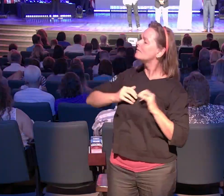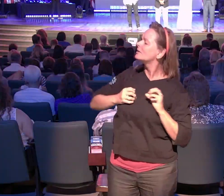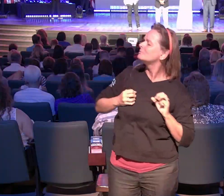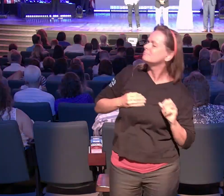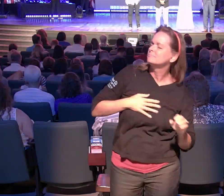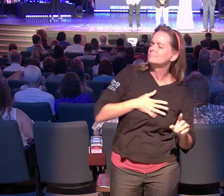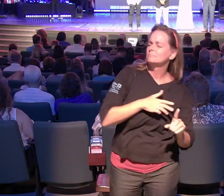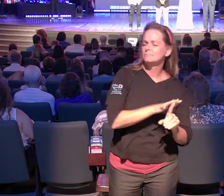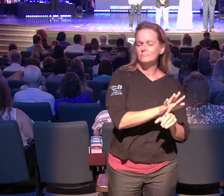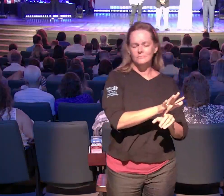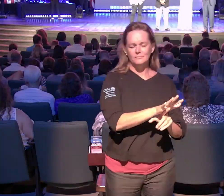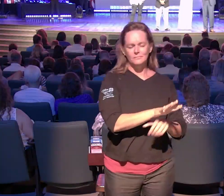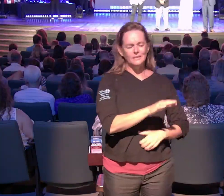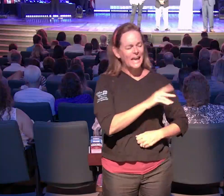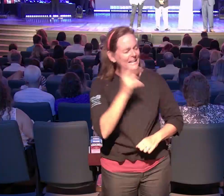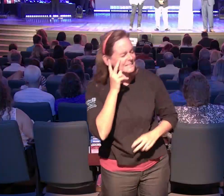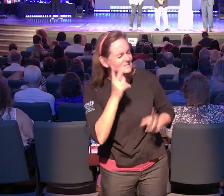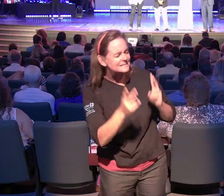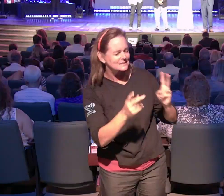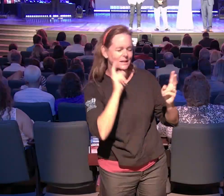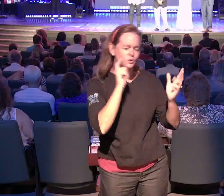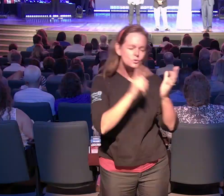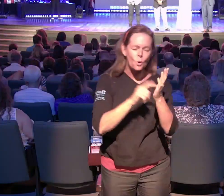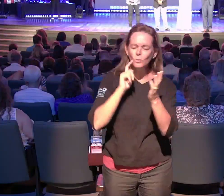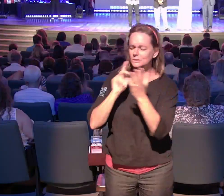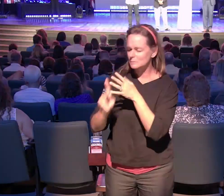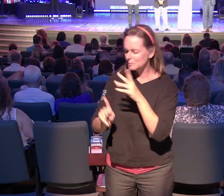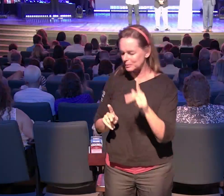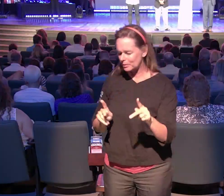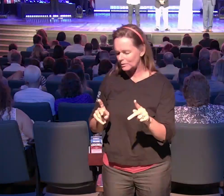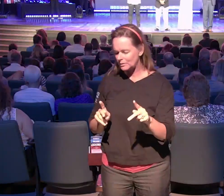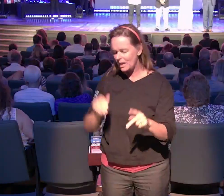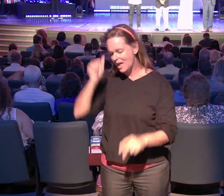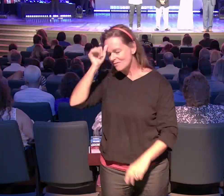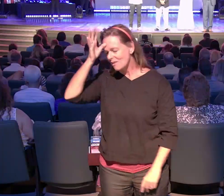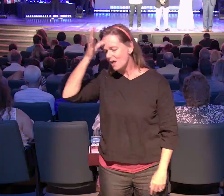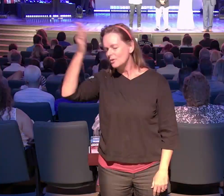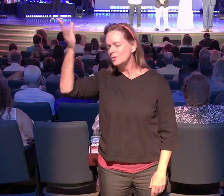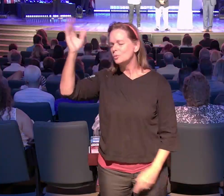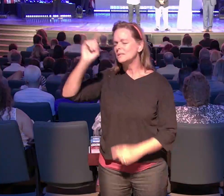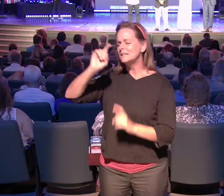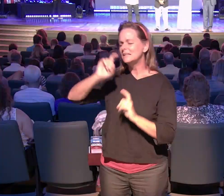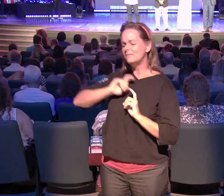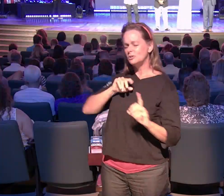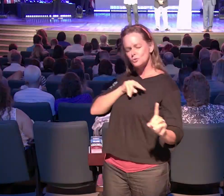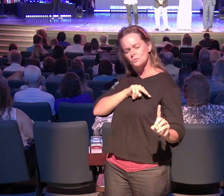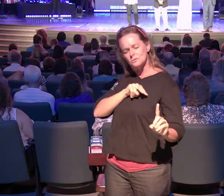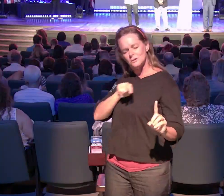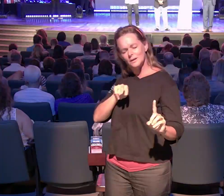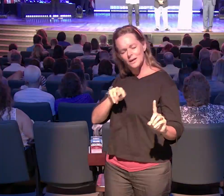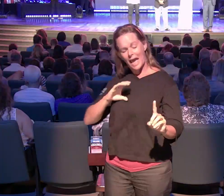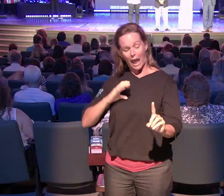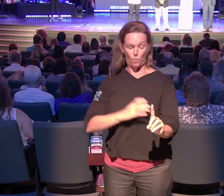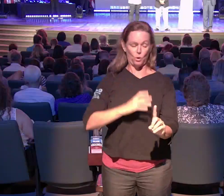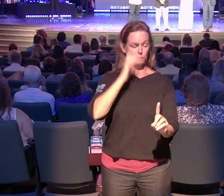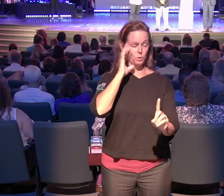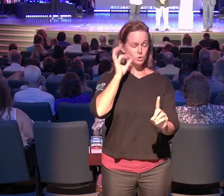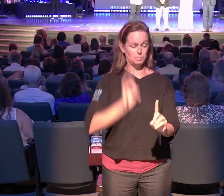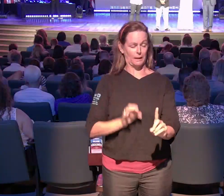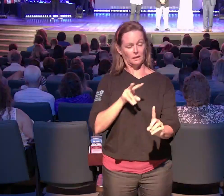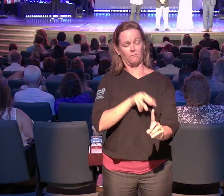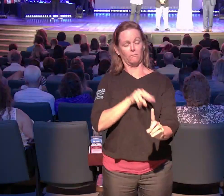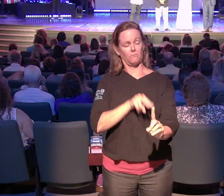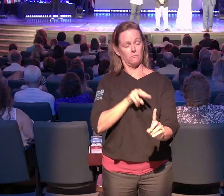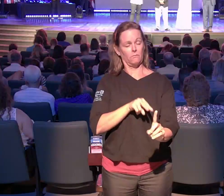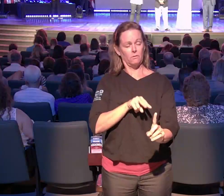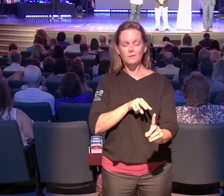eyes the way people need to be loved. God, I pray, God, that you would give us your eyes to see people the way that you see them. I pray, God, that you